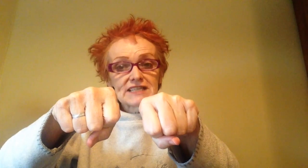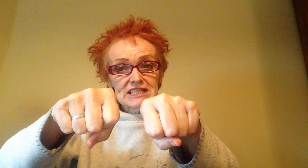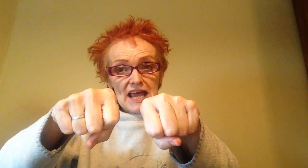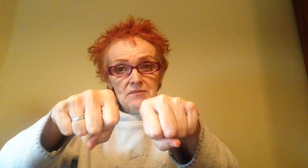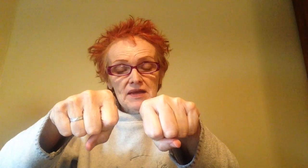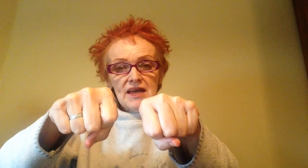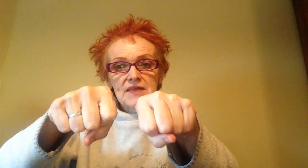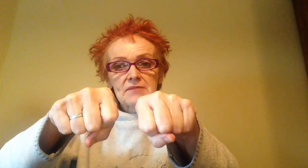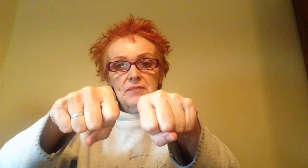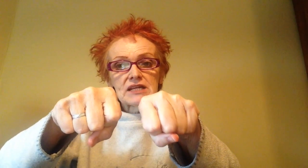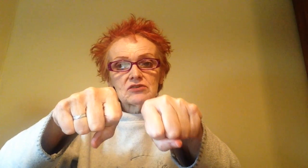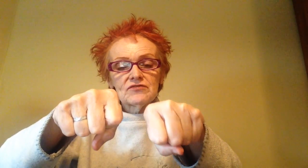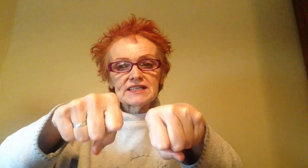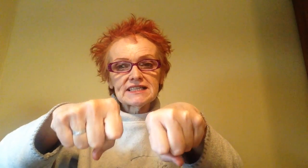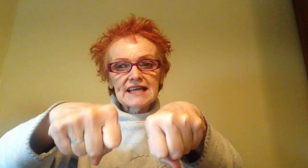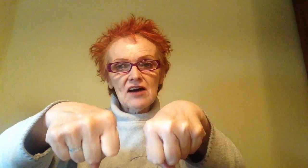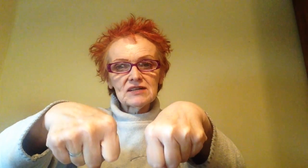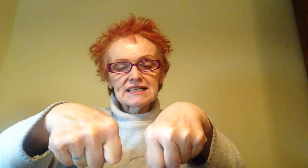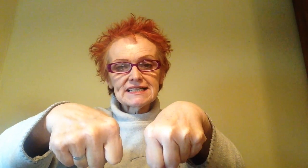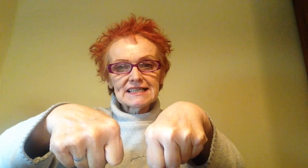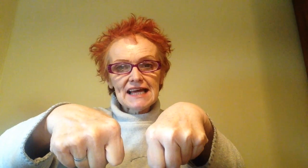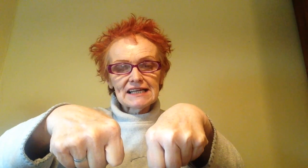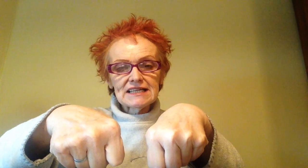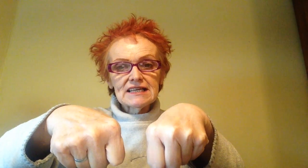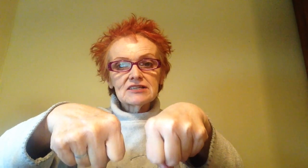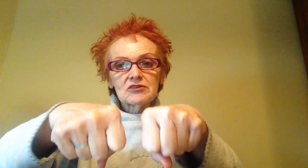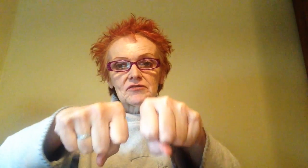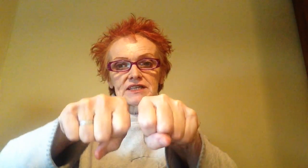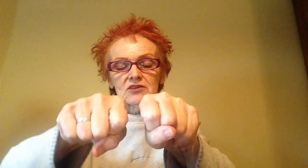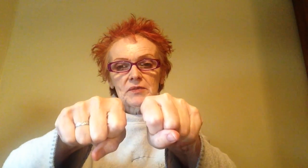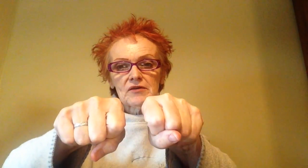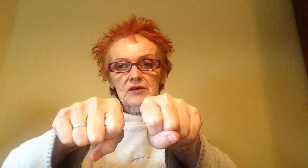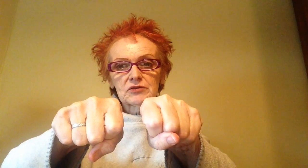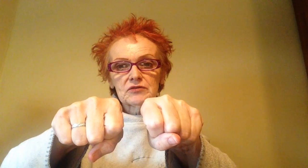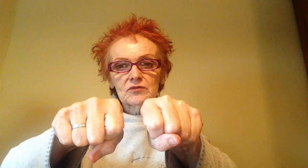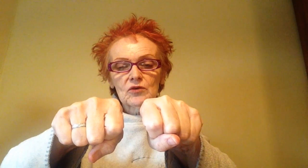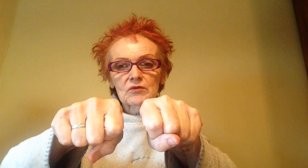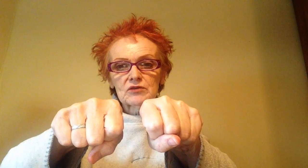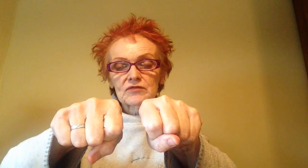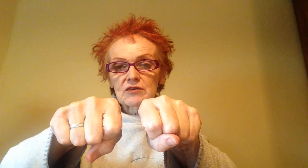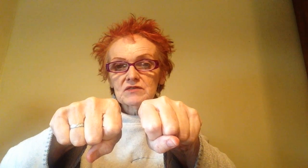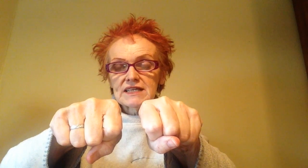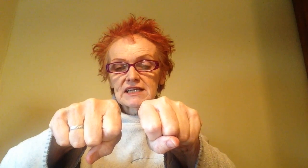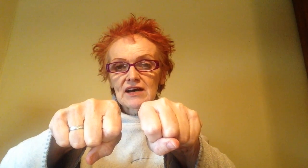fist shape, and then bend your fist down slightly. So your fists are parallel to the floor with your fingers facing the